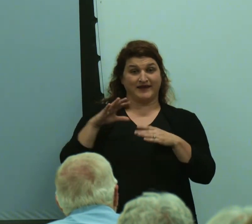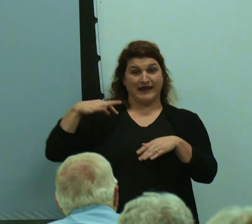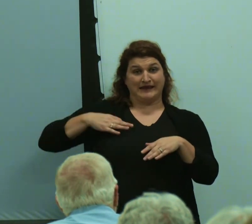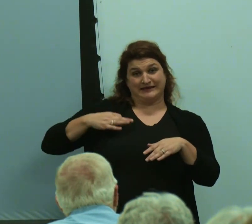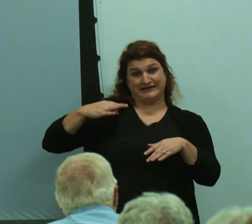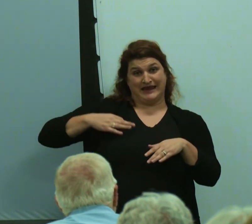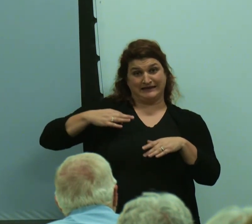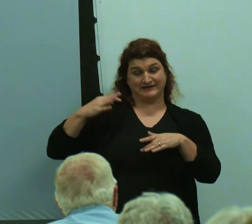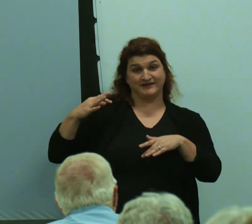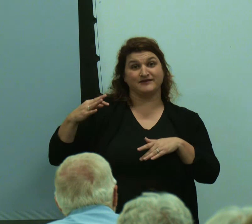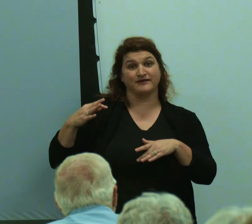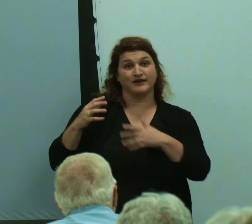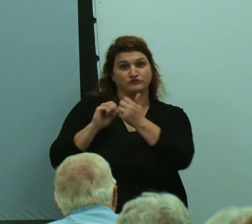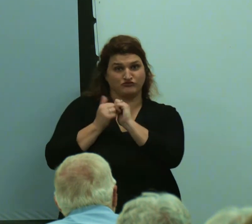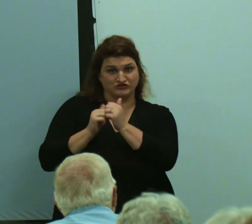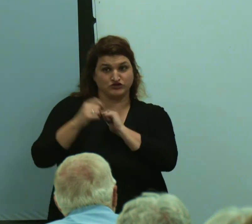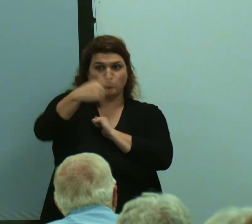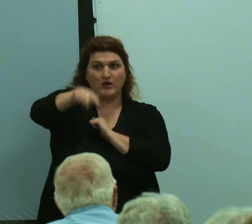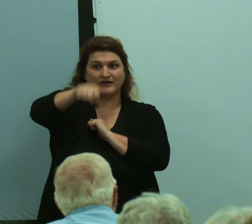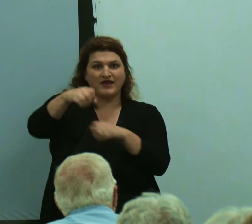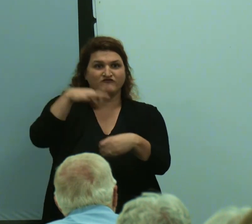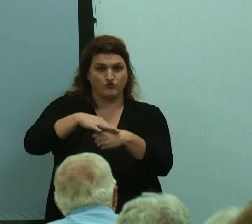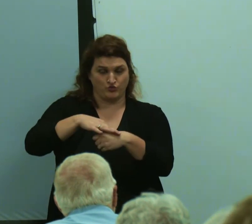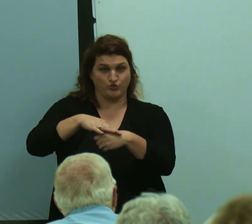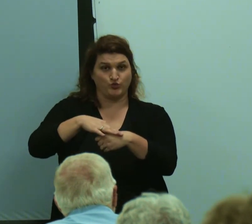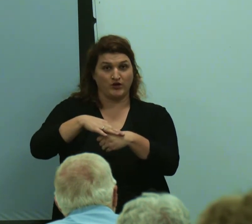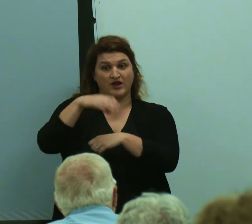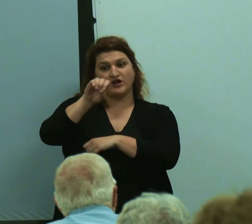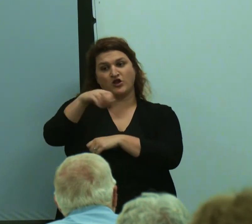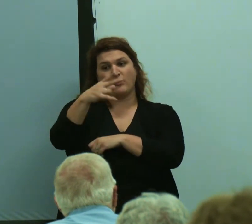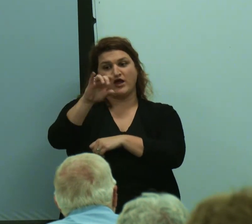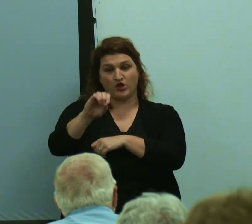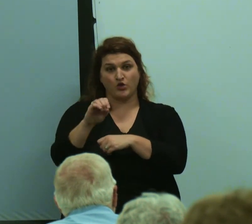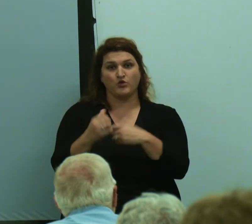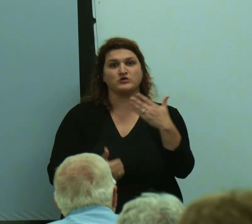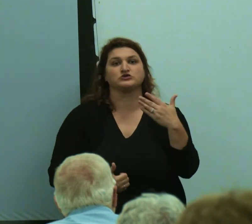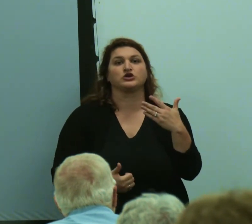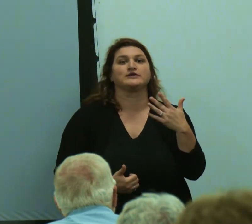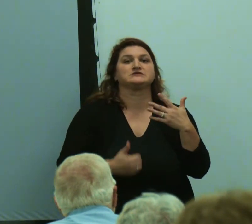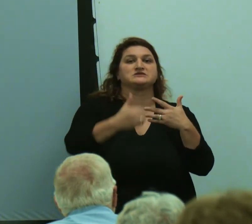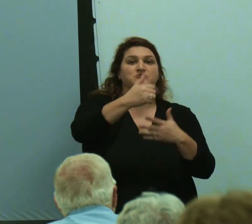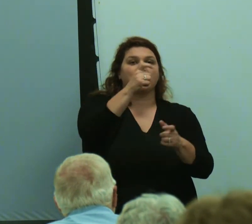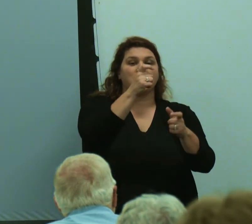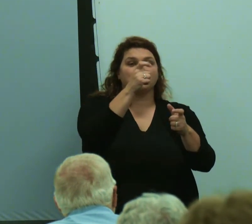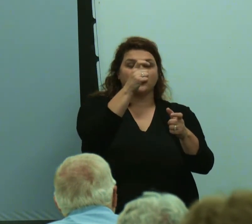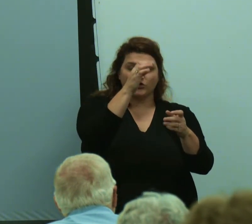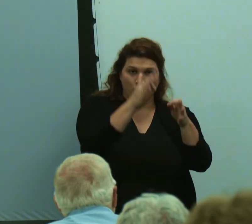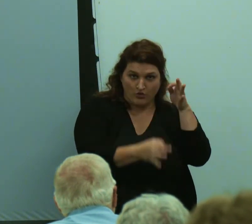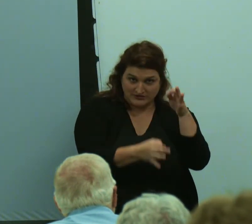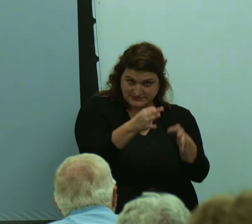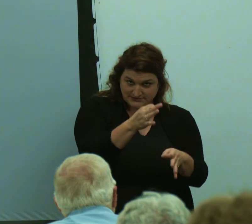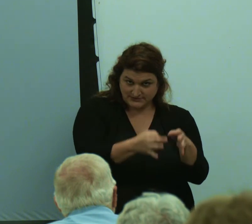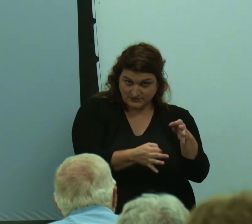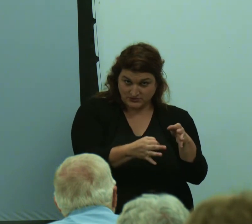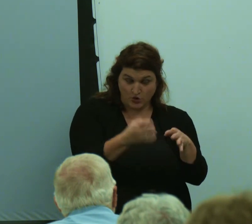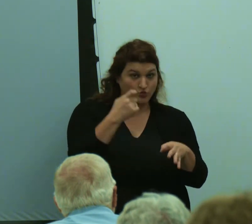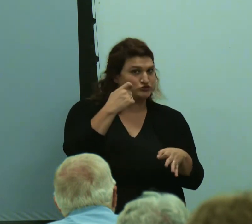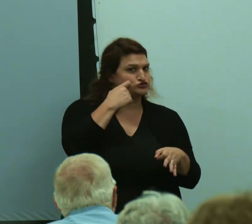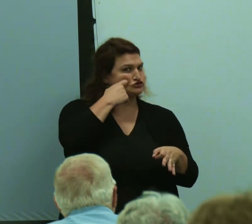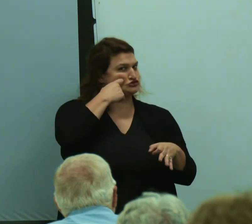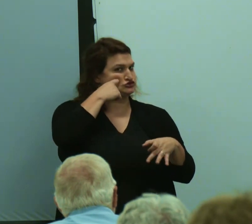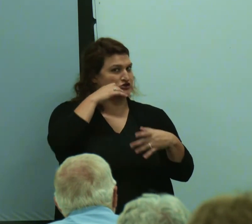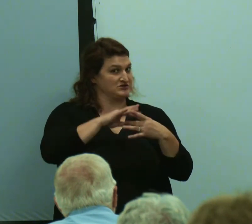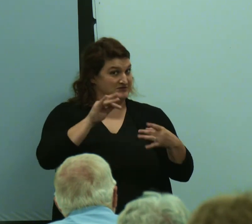candidacies that you can vote for. The Ohio Supreme Court. Okay, we just talked about